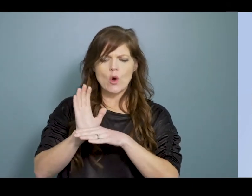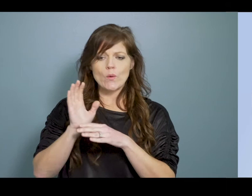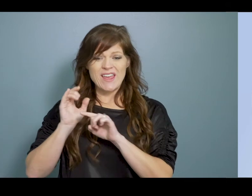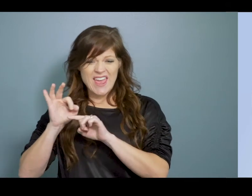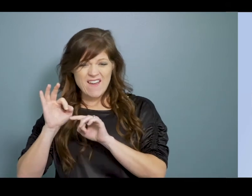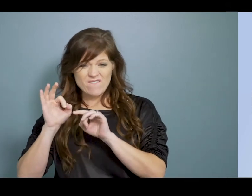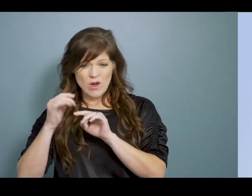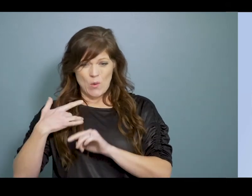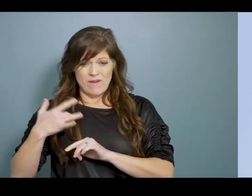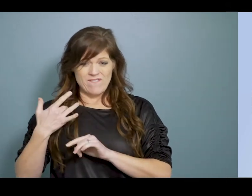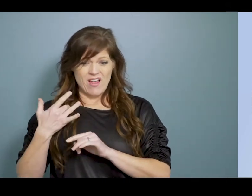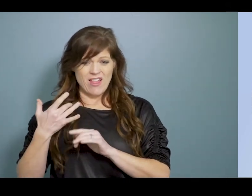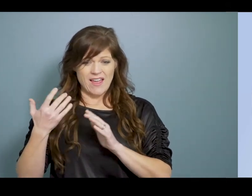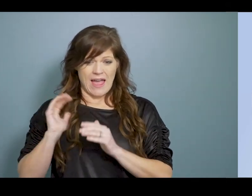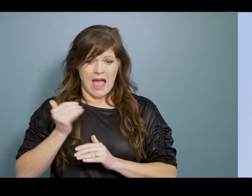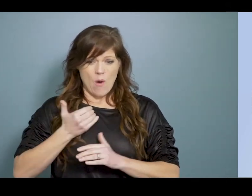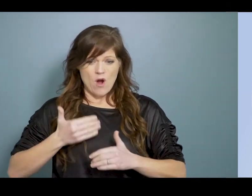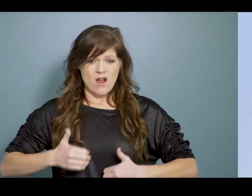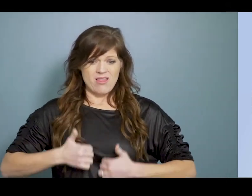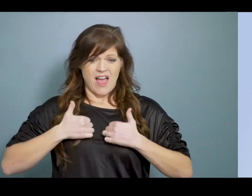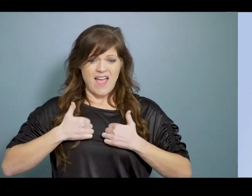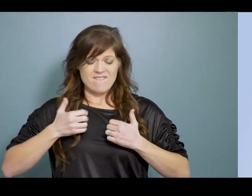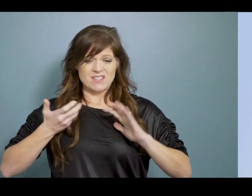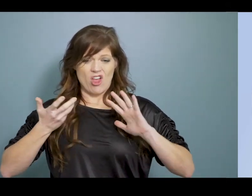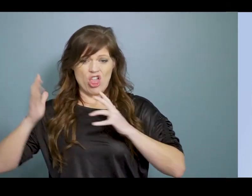feel like things are not where we want them to be.